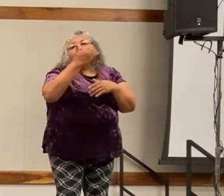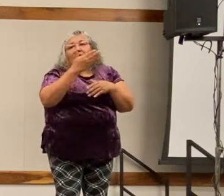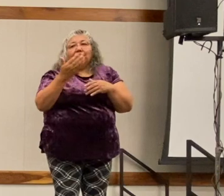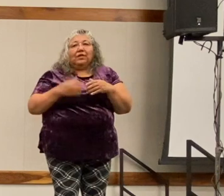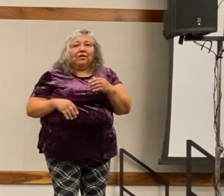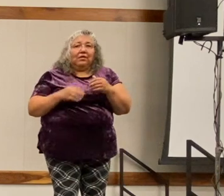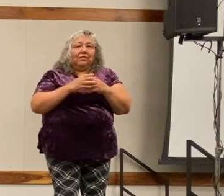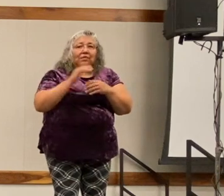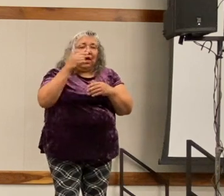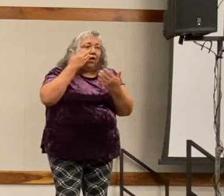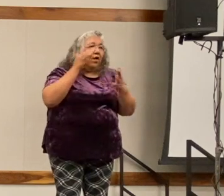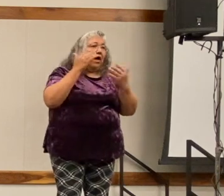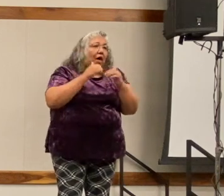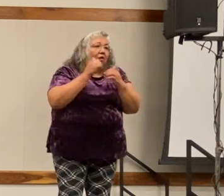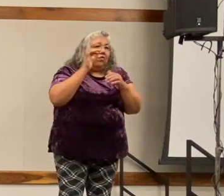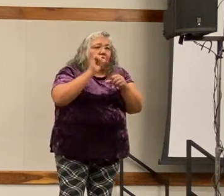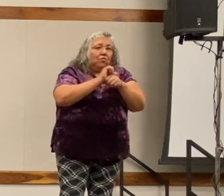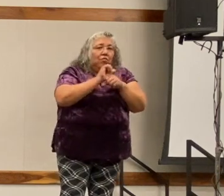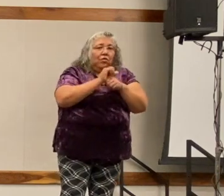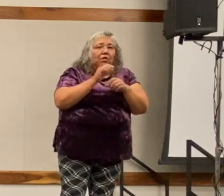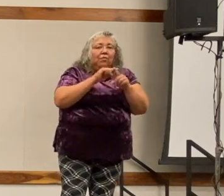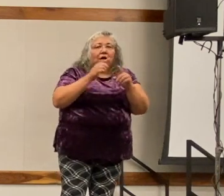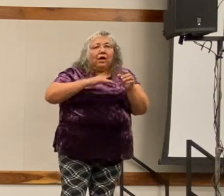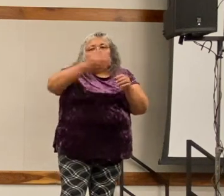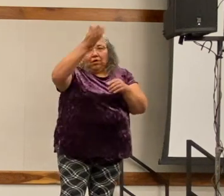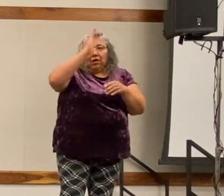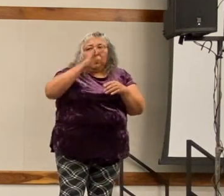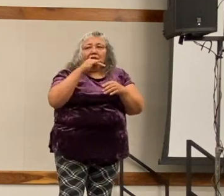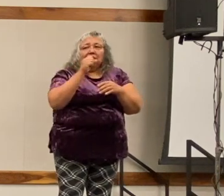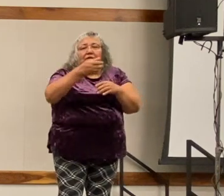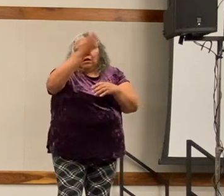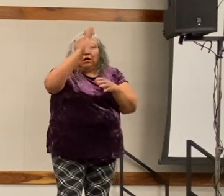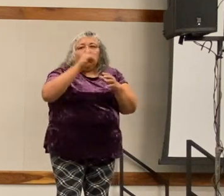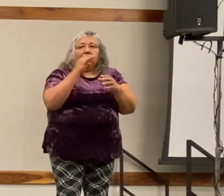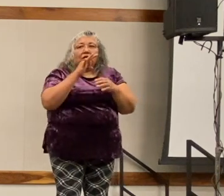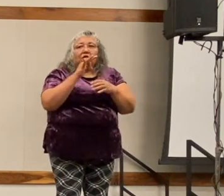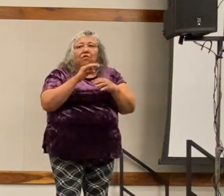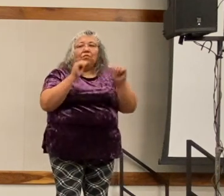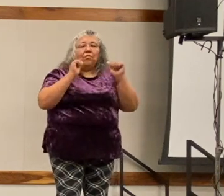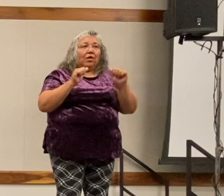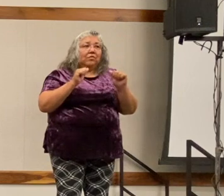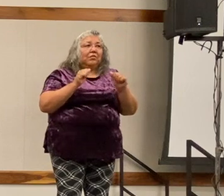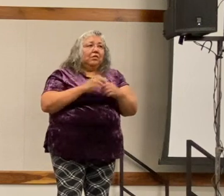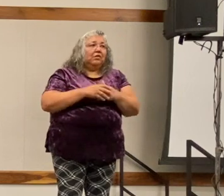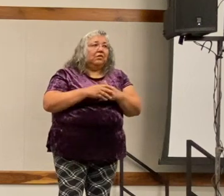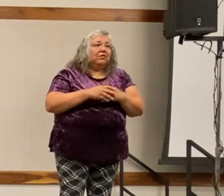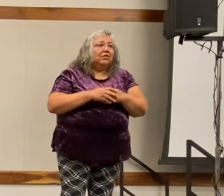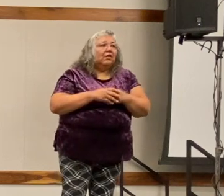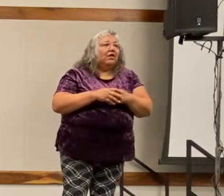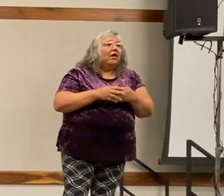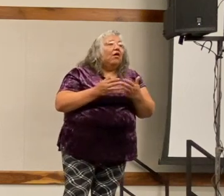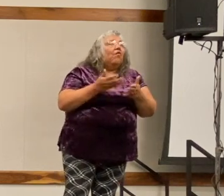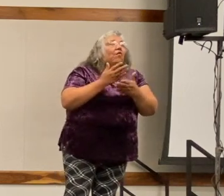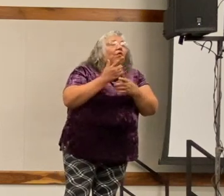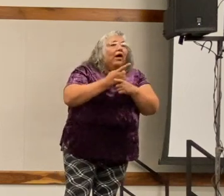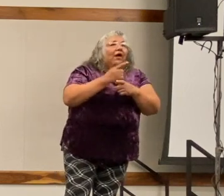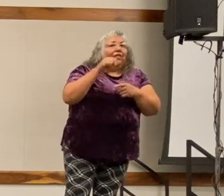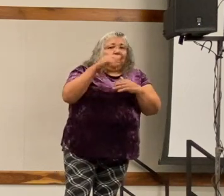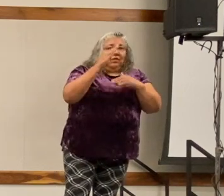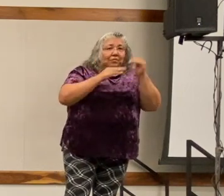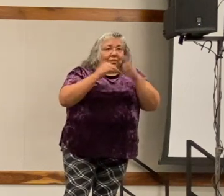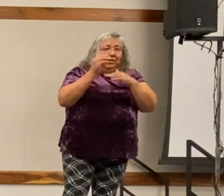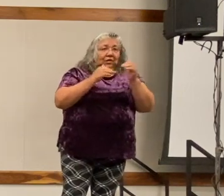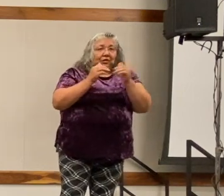I don't know how this is going to work, but our God is the God of possibilities. Okay? Right? And so, in this